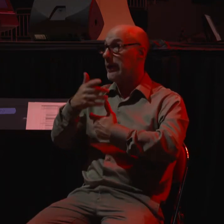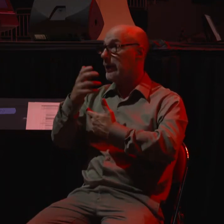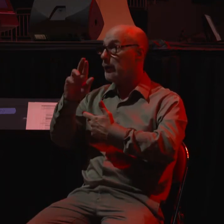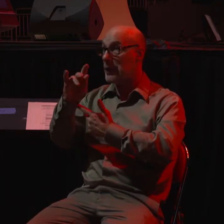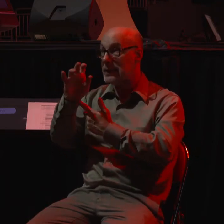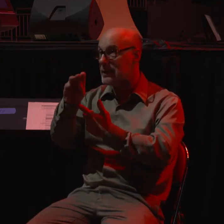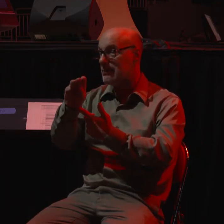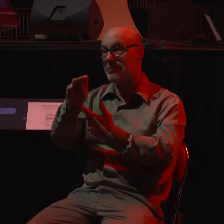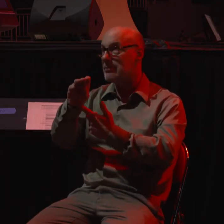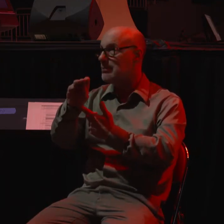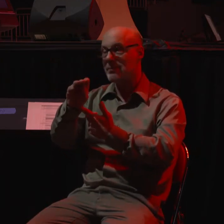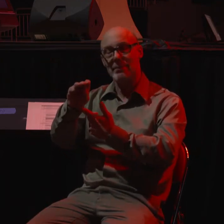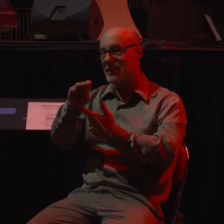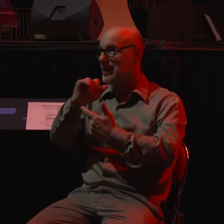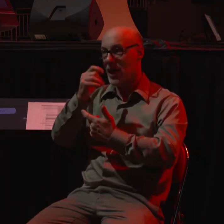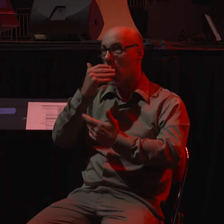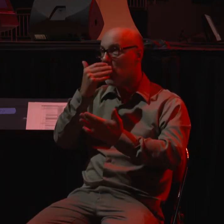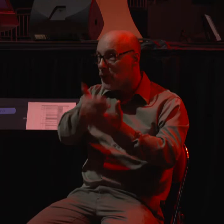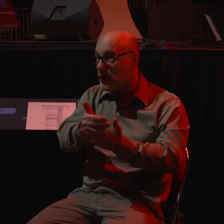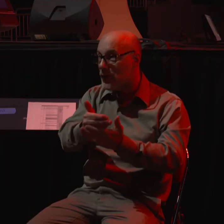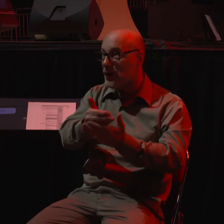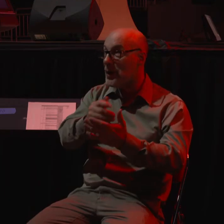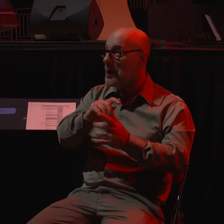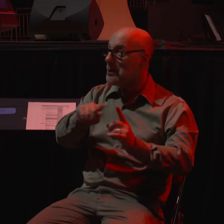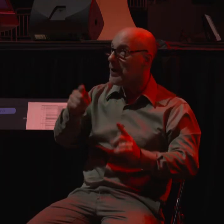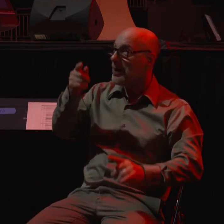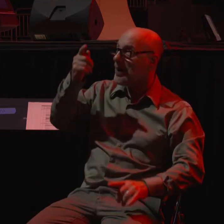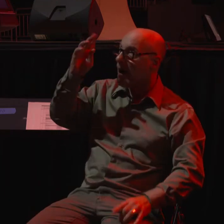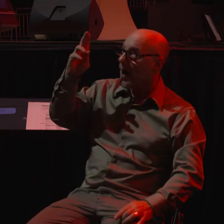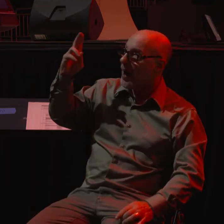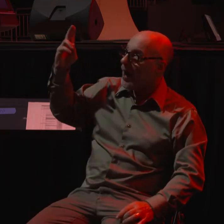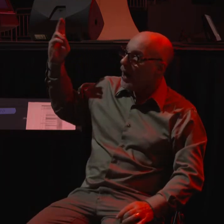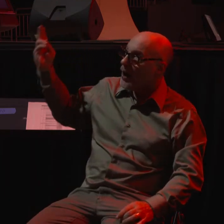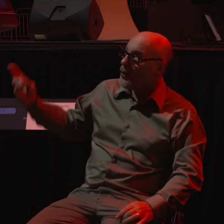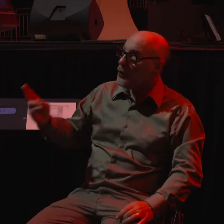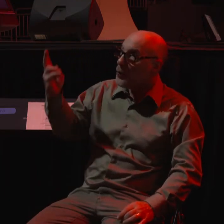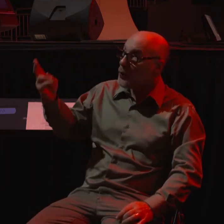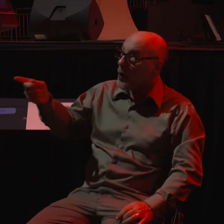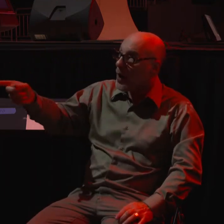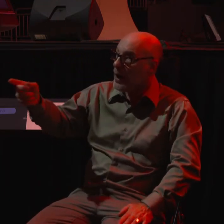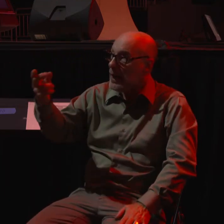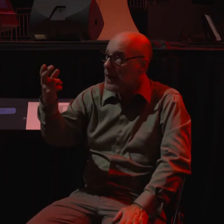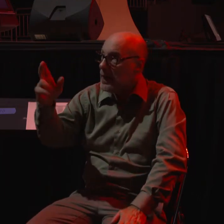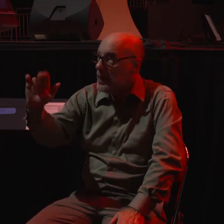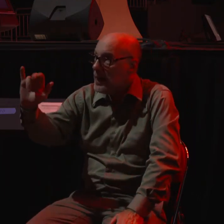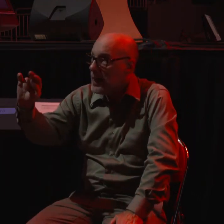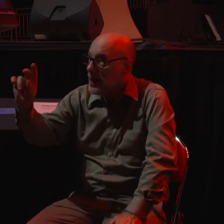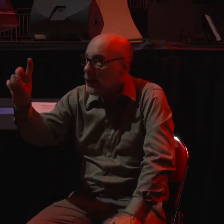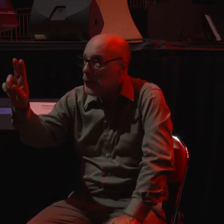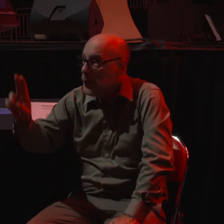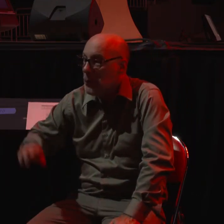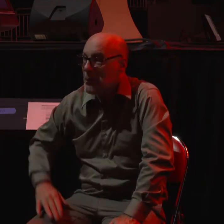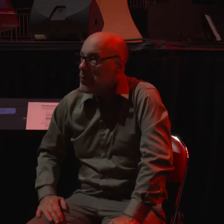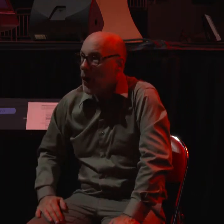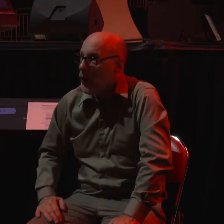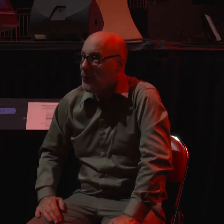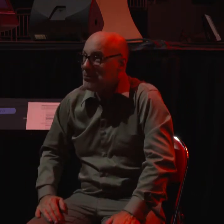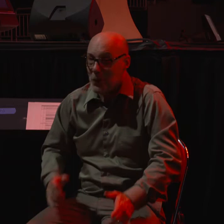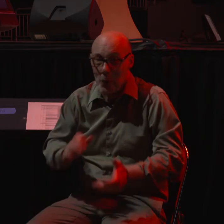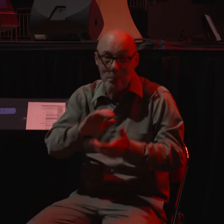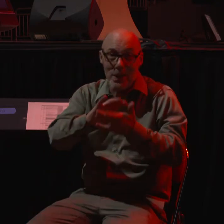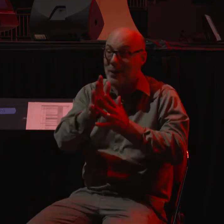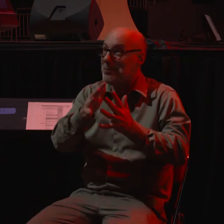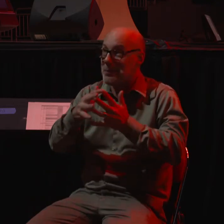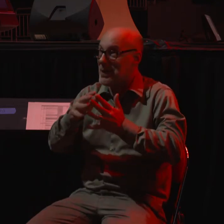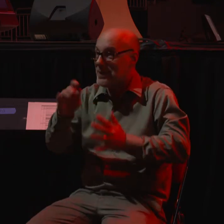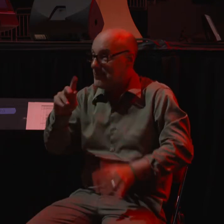strange providence would, from all people, not raise up a Hindu who had been nationalized as an American citizen, or, you